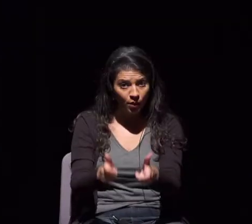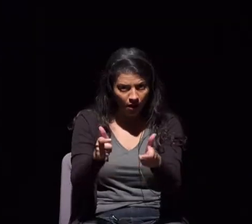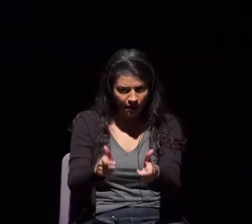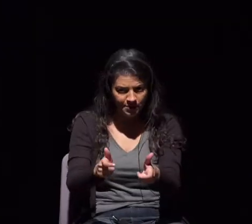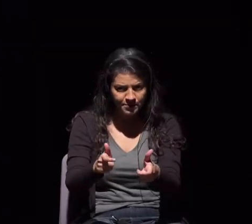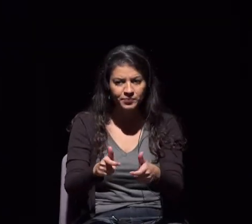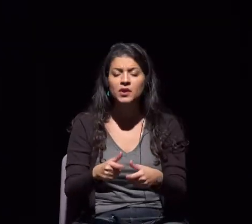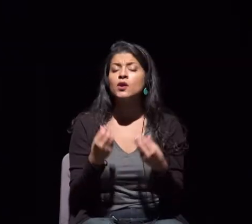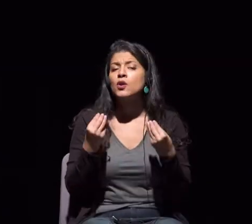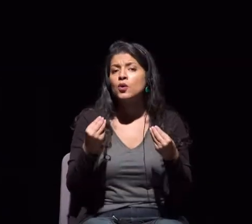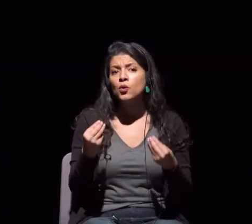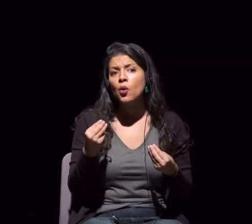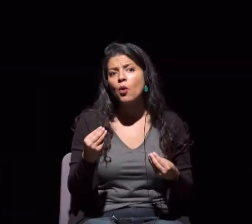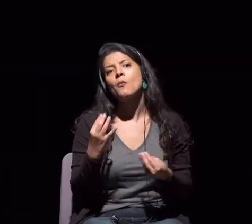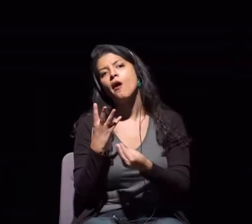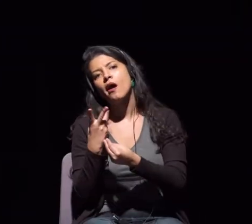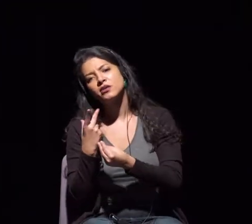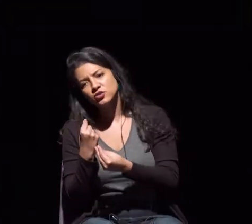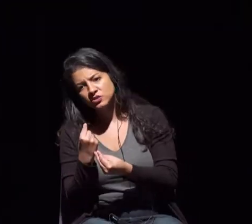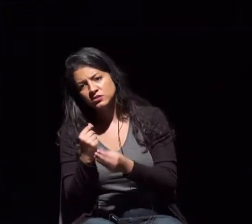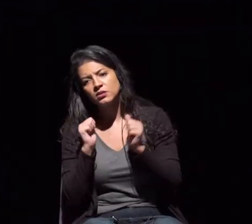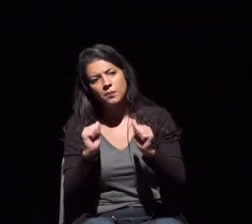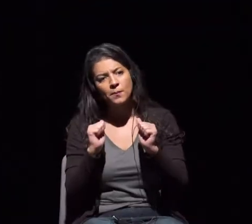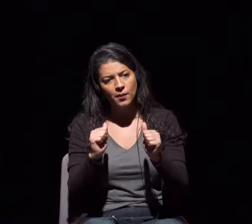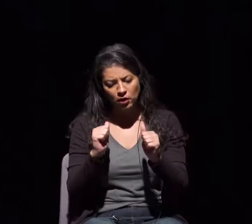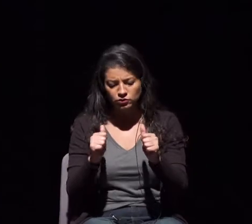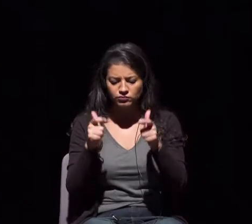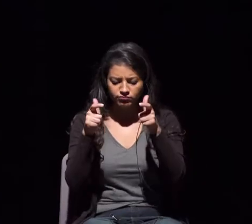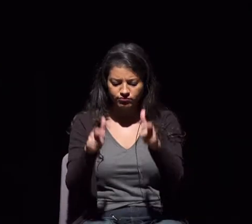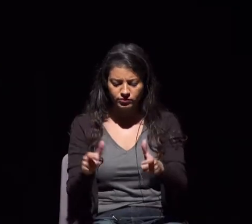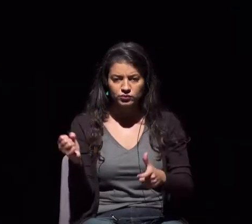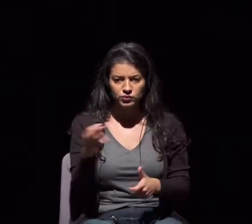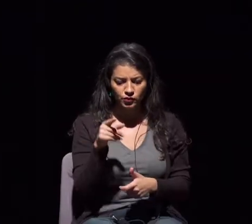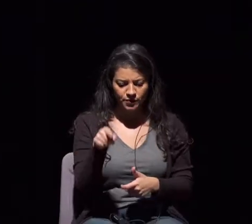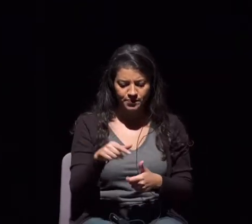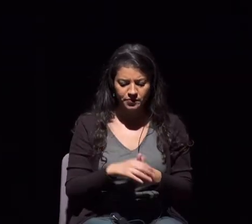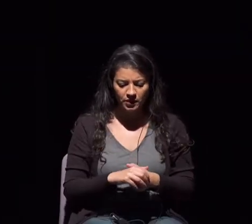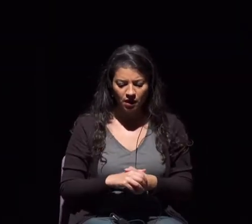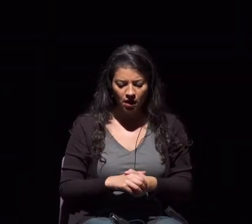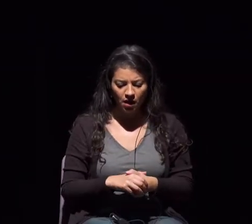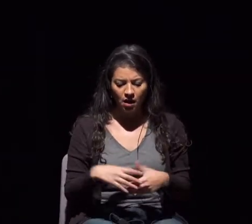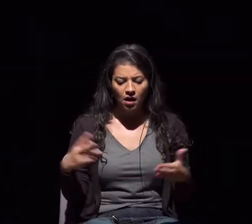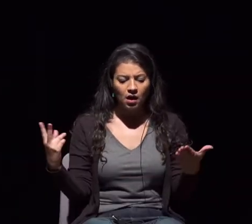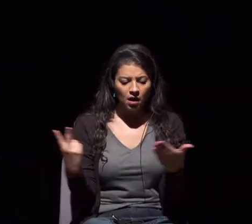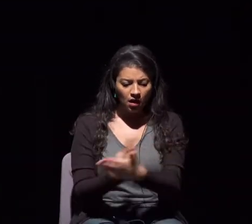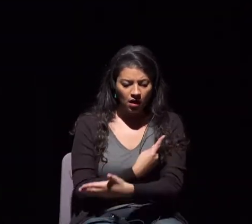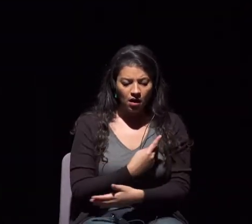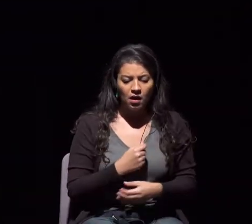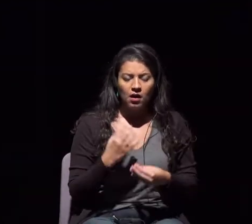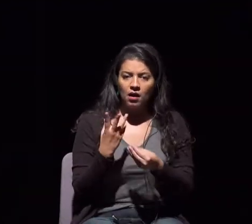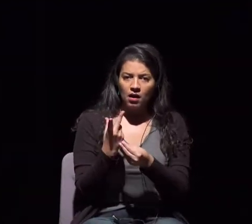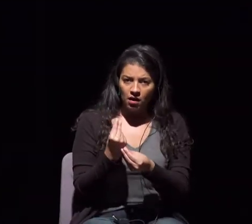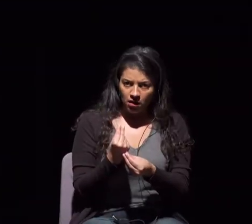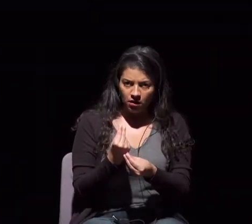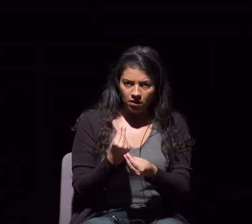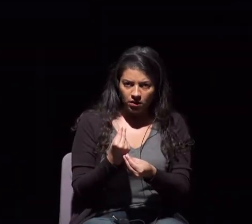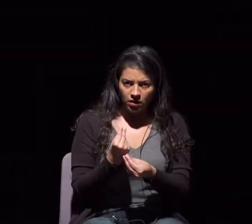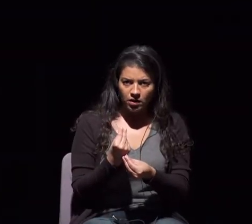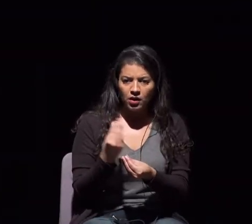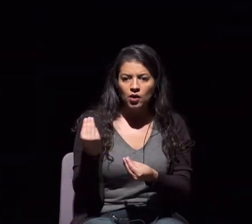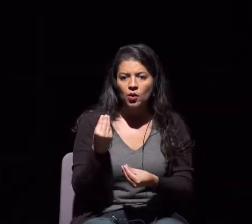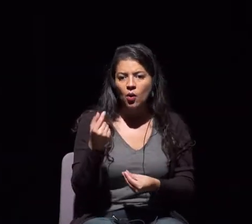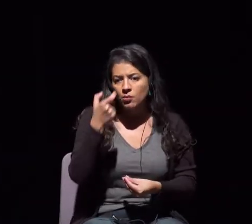how do you activate that space? And so one day he decided, you know, in order to make people aware of how these histories change and